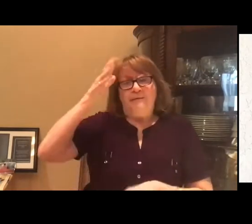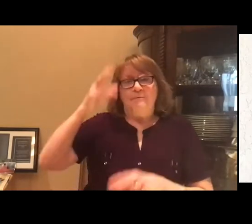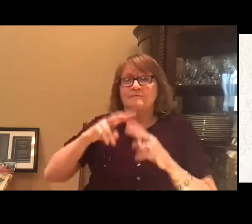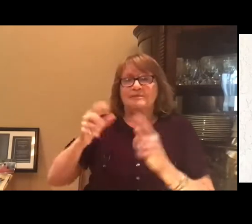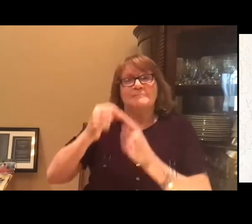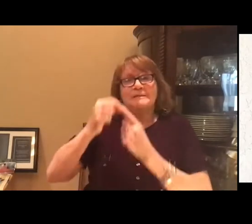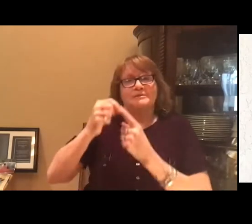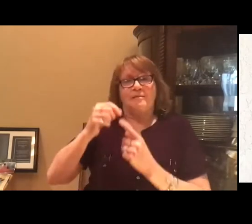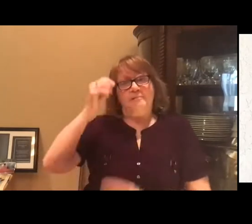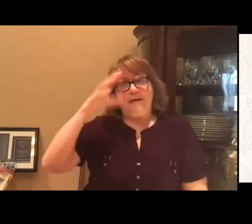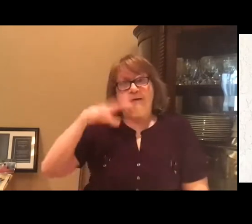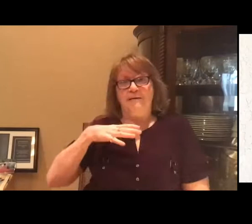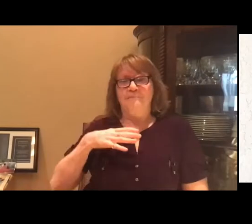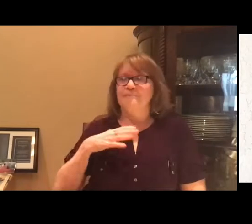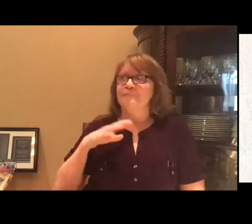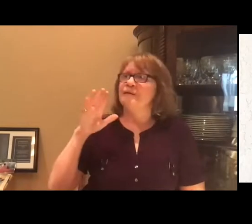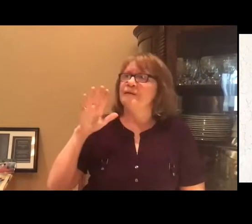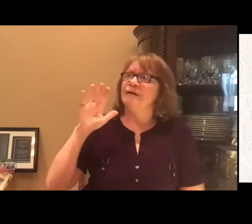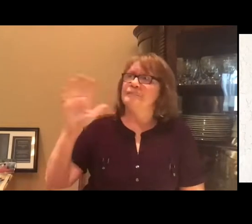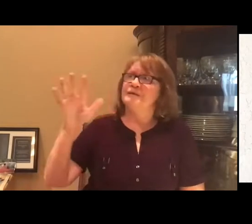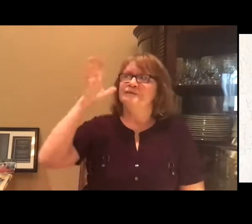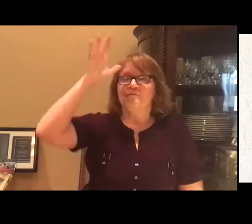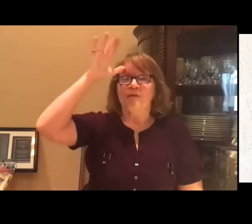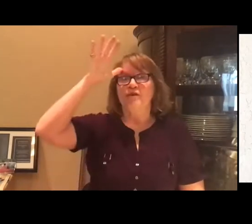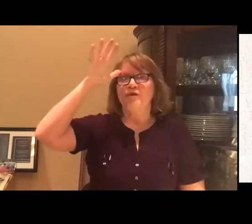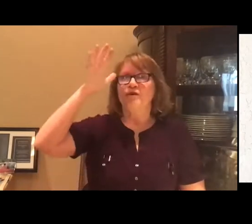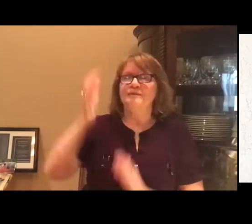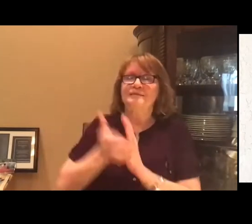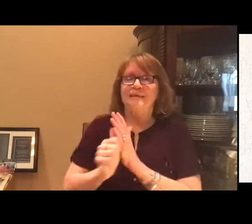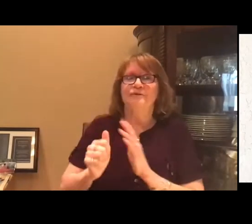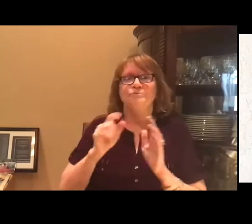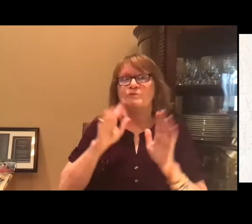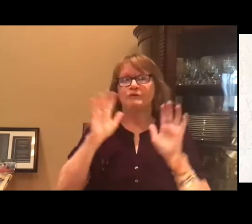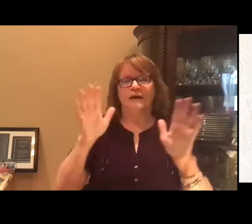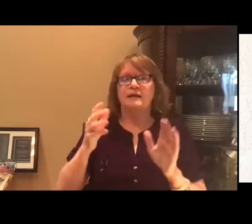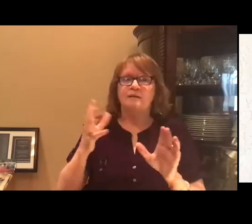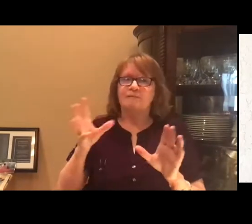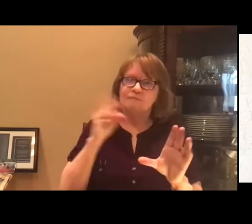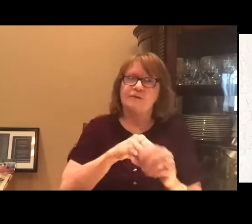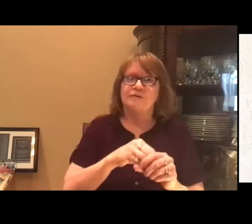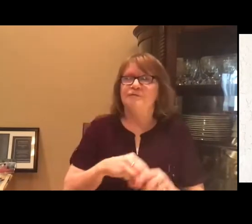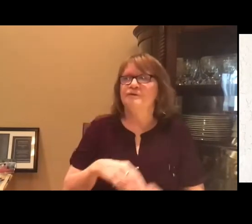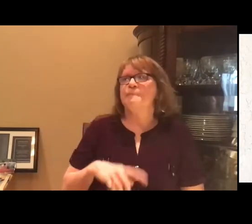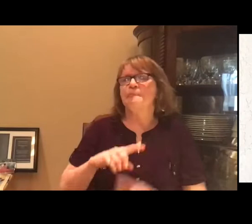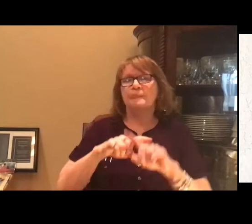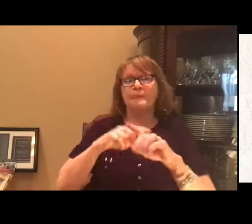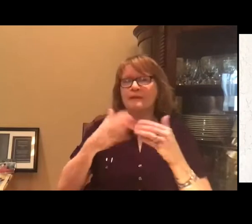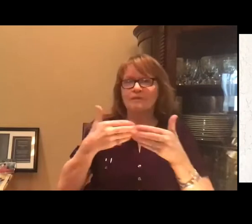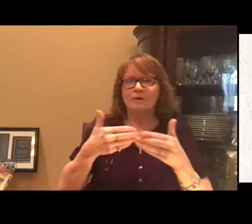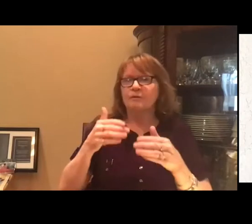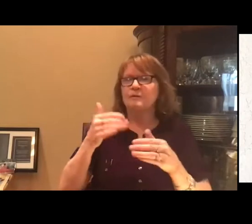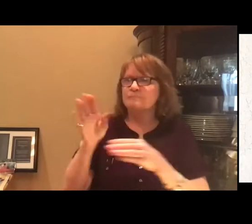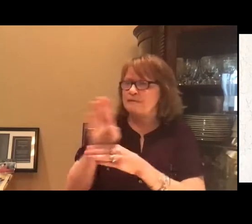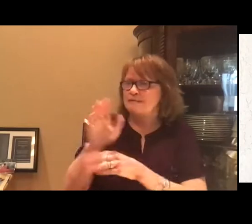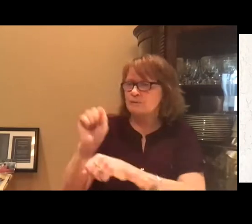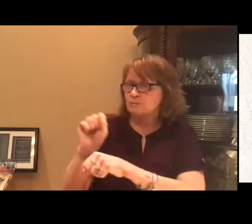was a very involved father. He was always busy at work. He was busy with his